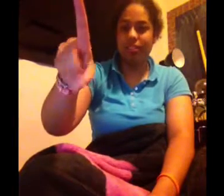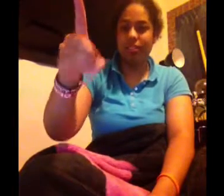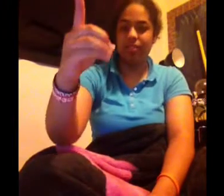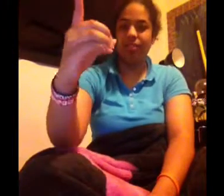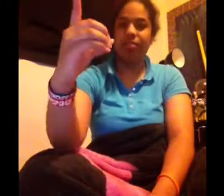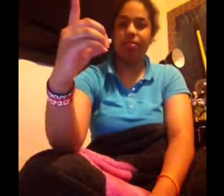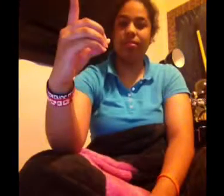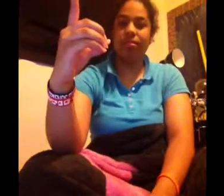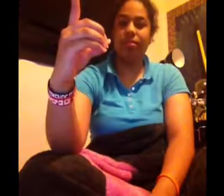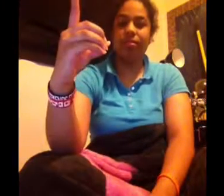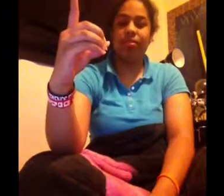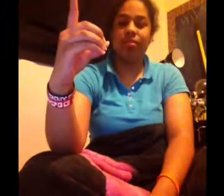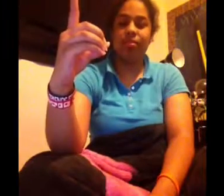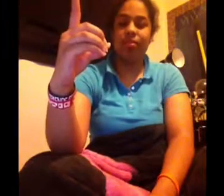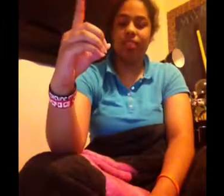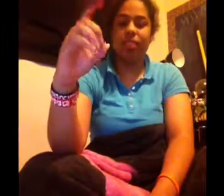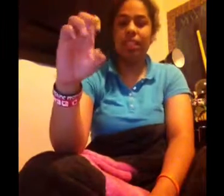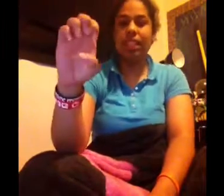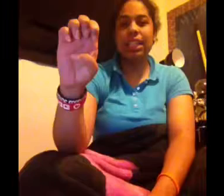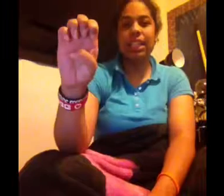E,